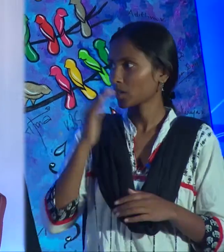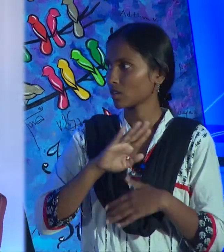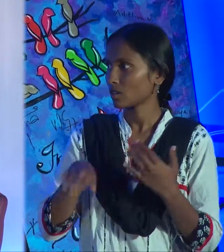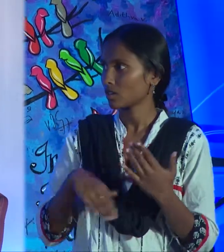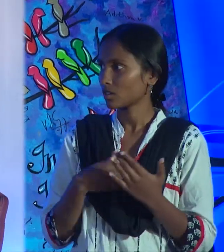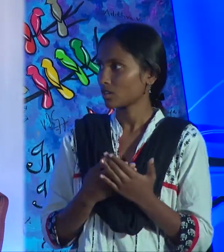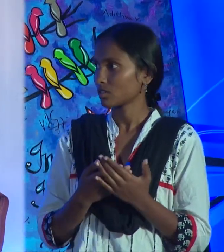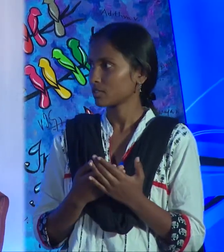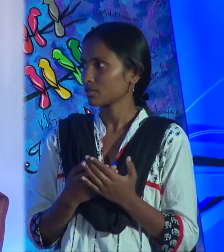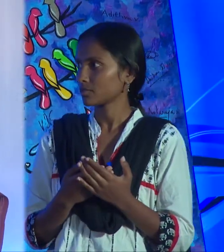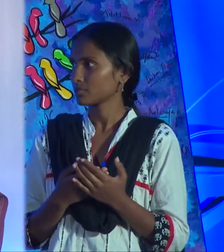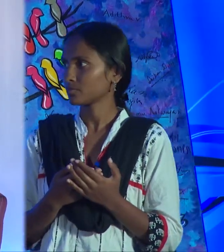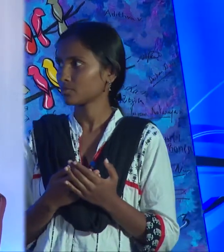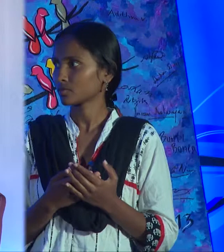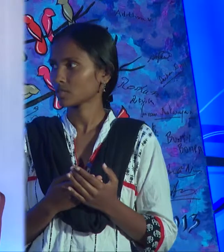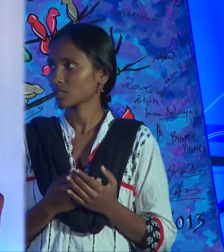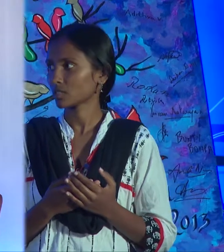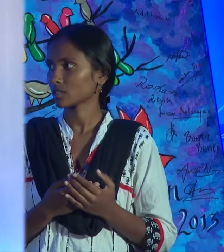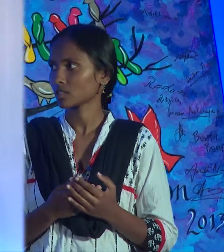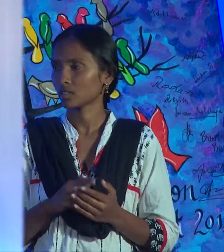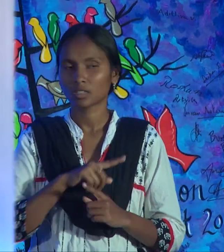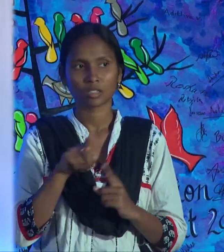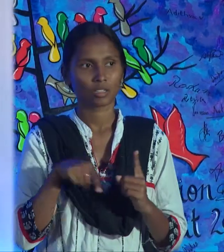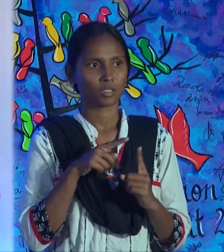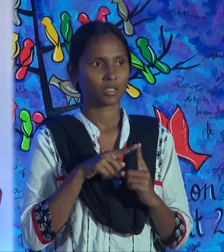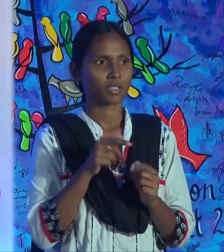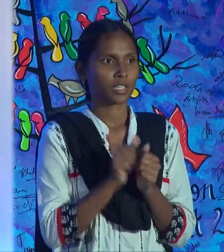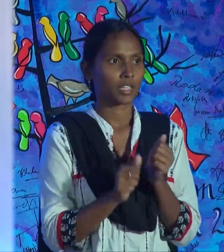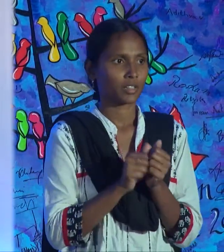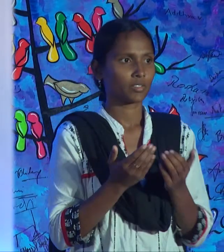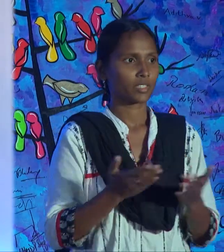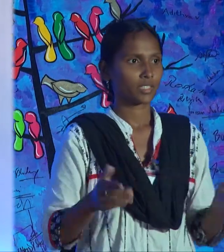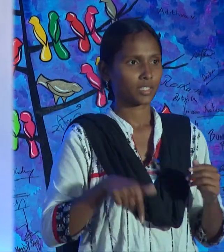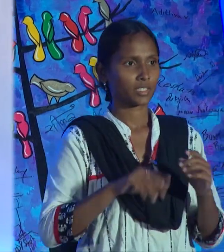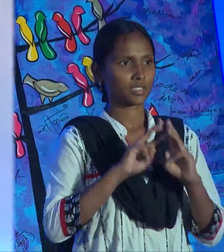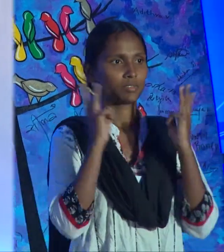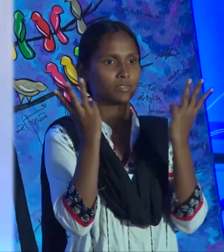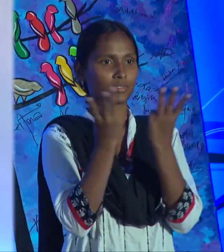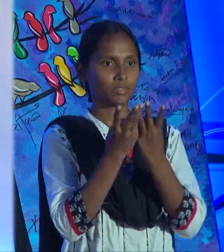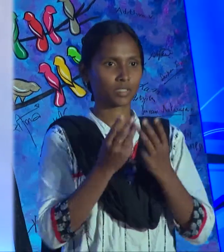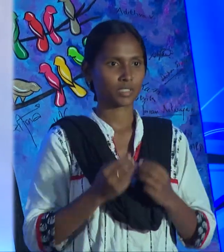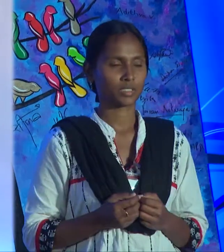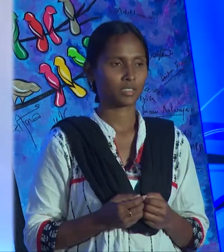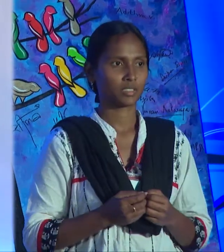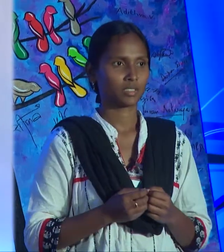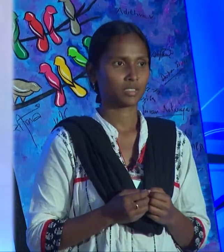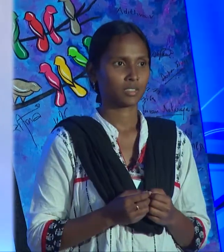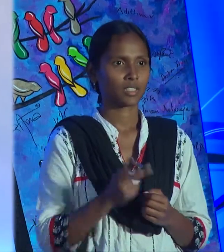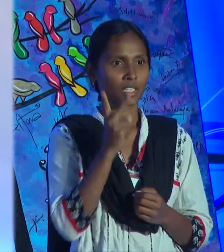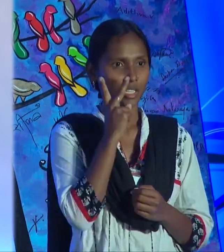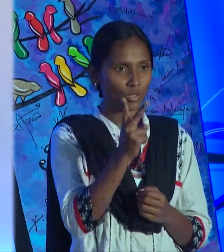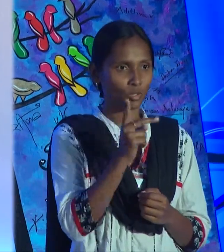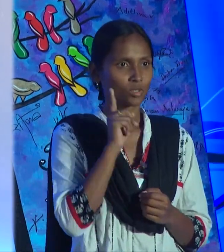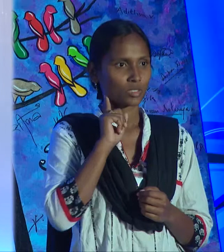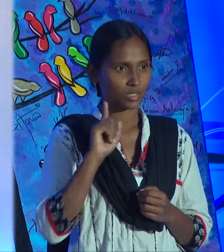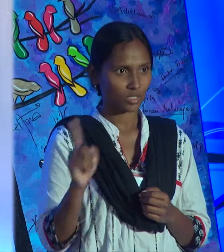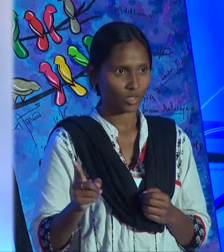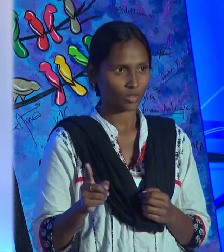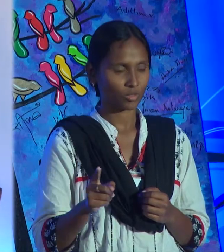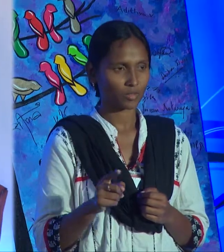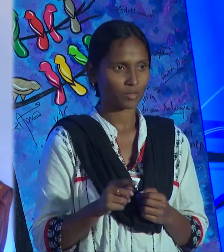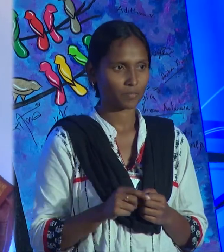we have preconceived notions about everything in the world. The way someone looks, the way someone sounds, the way